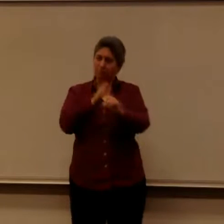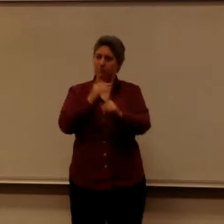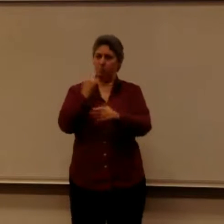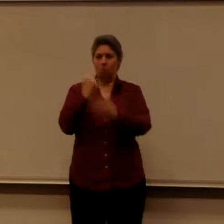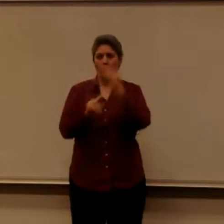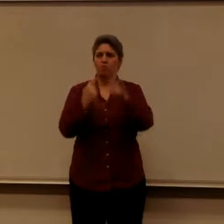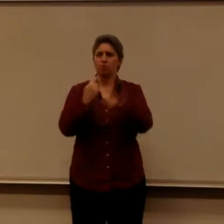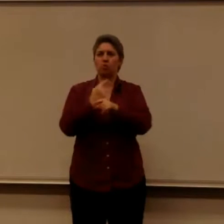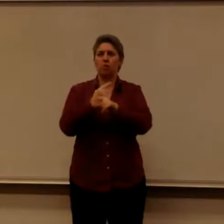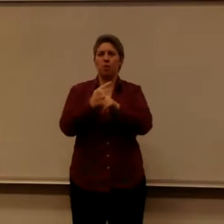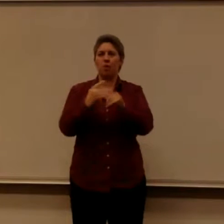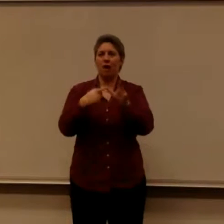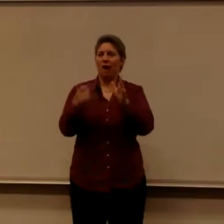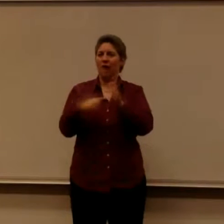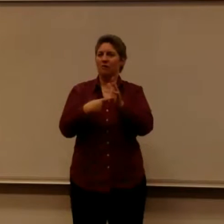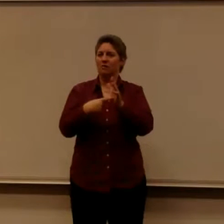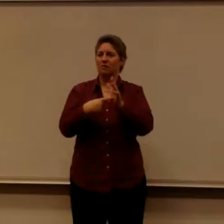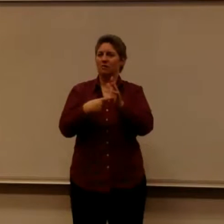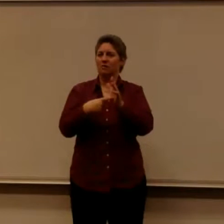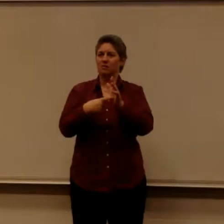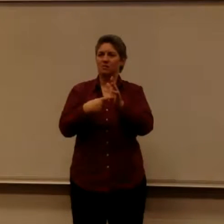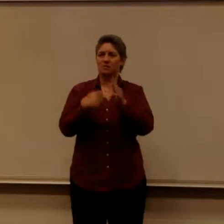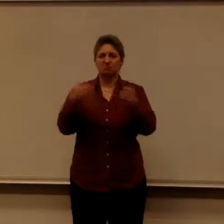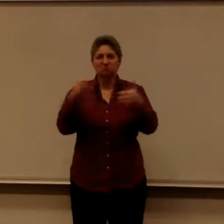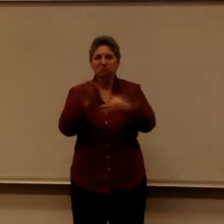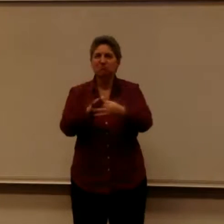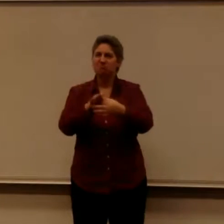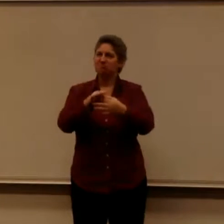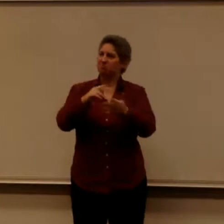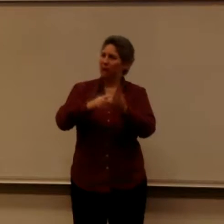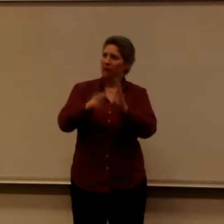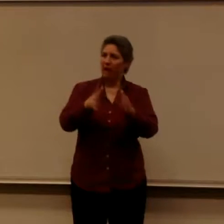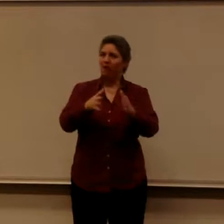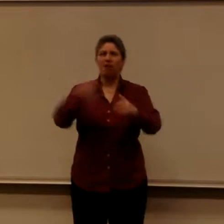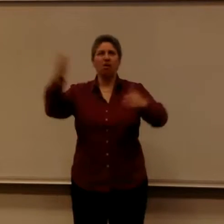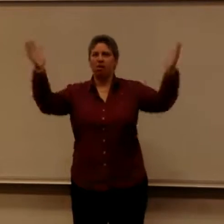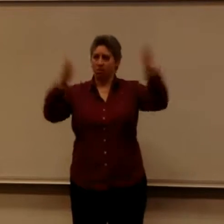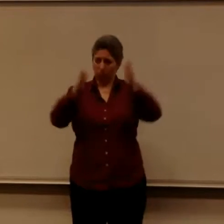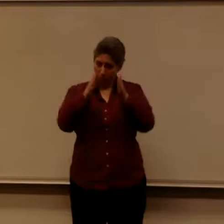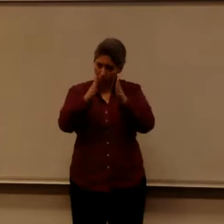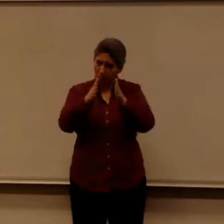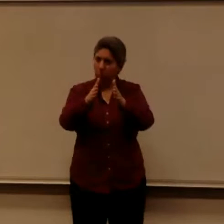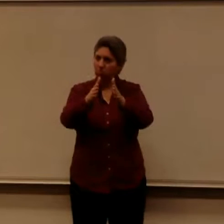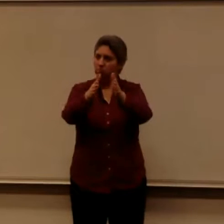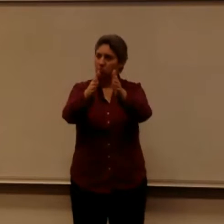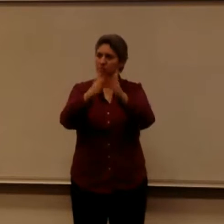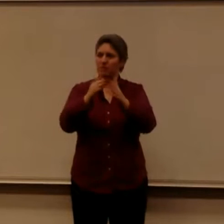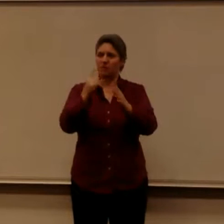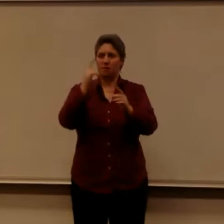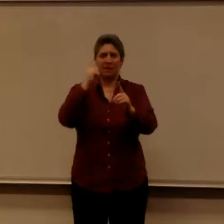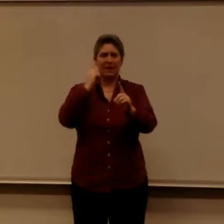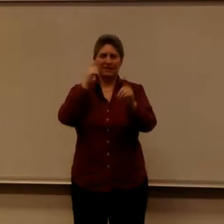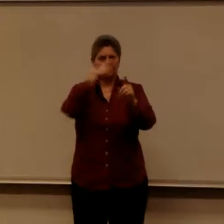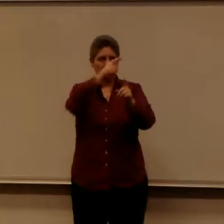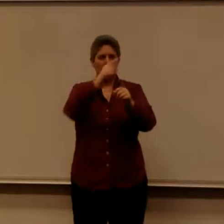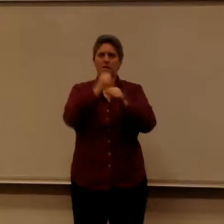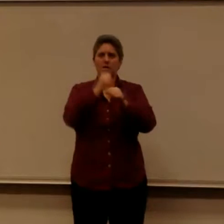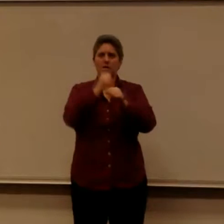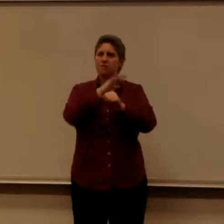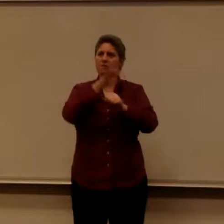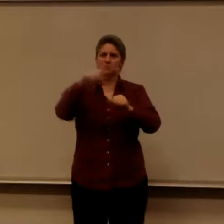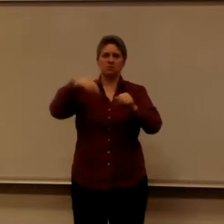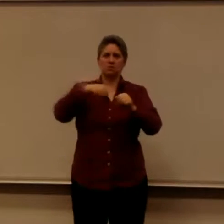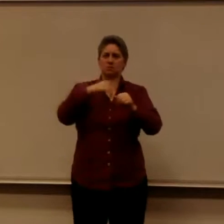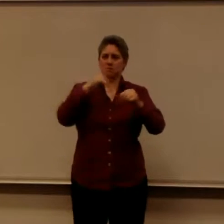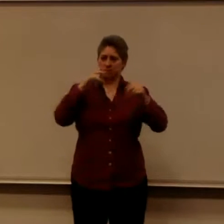you absolutely can still contribute. But we will be talking about the Act and plans. We don't want that Facebook group to